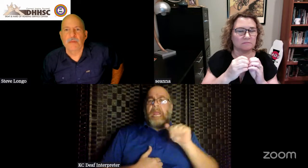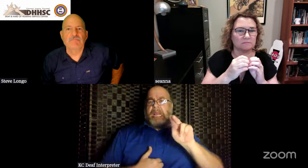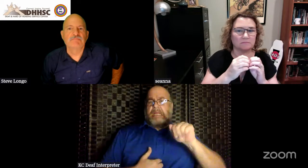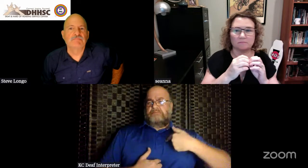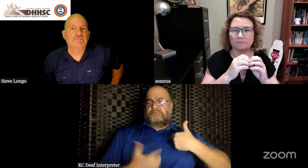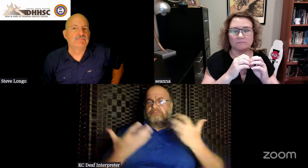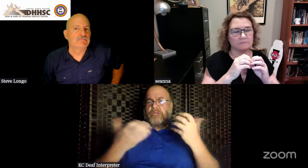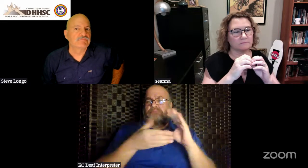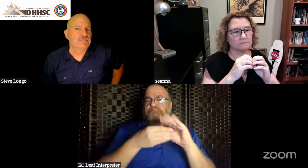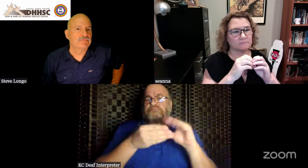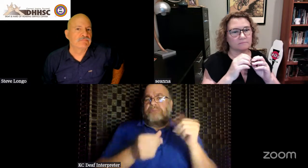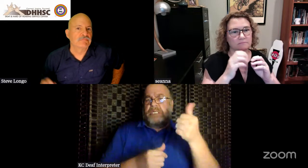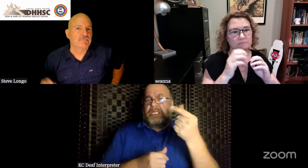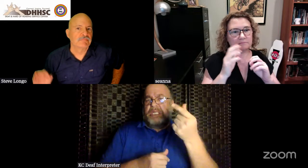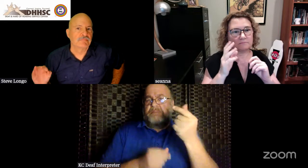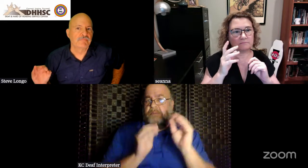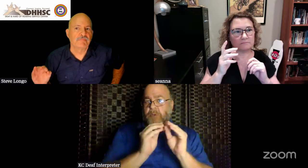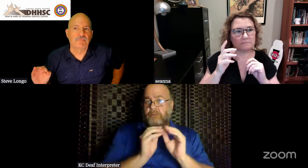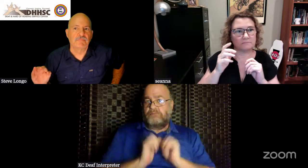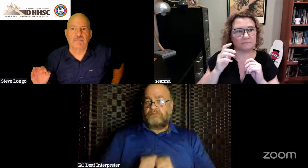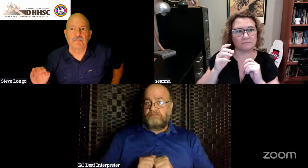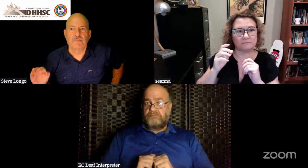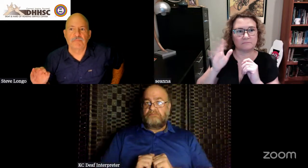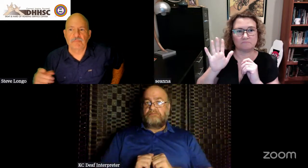any questions?